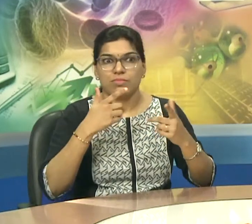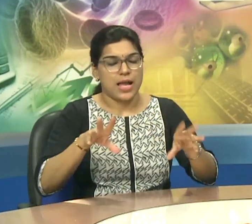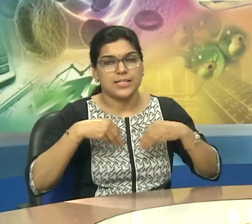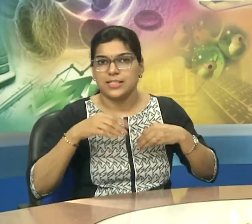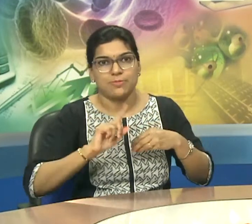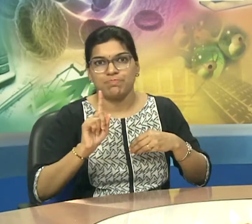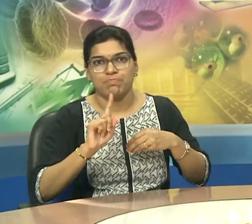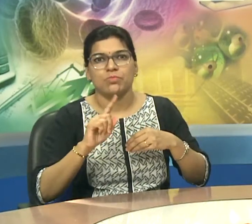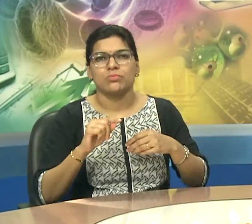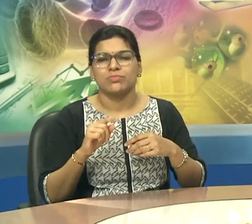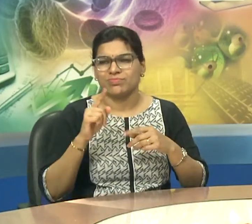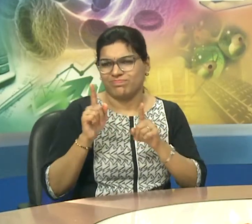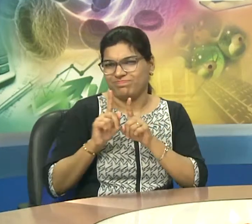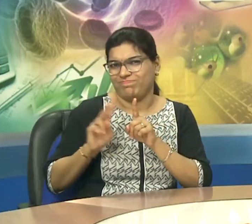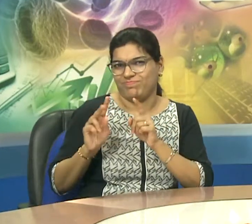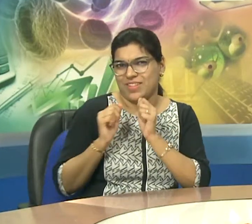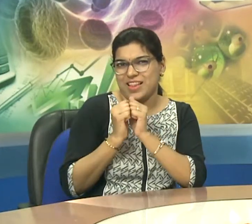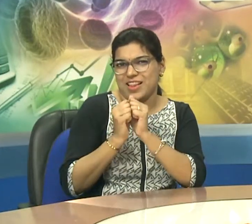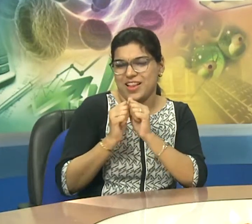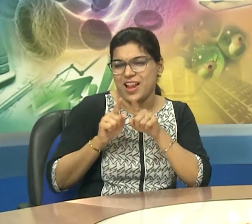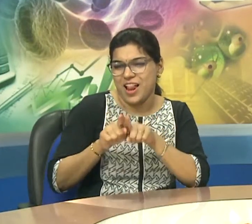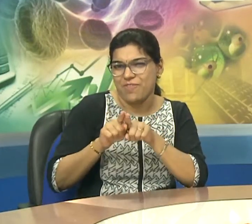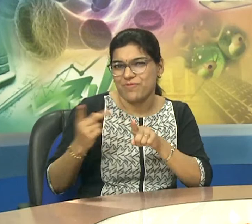any place which is locked.